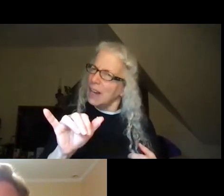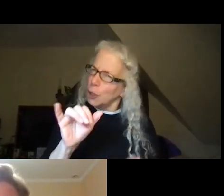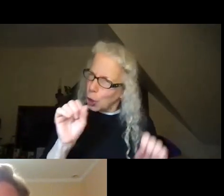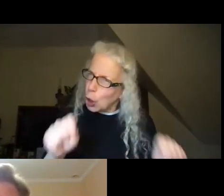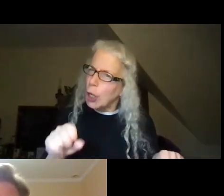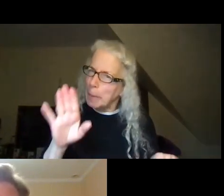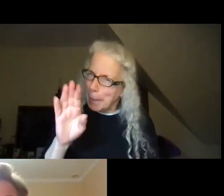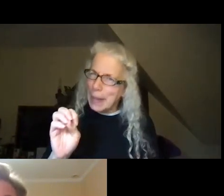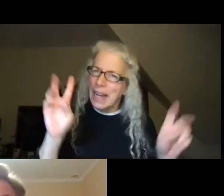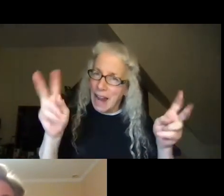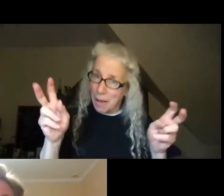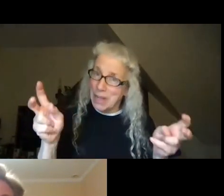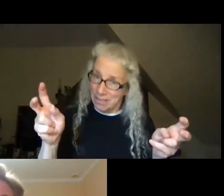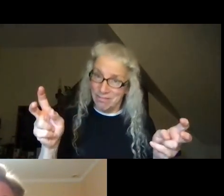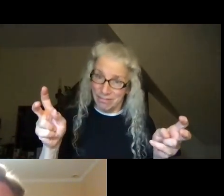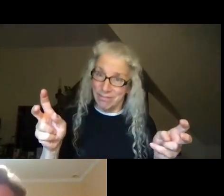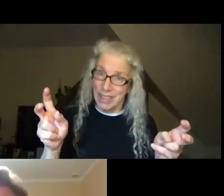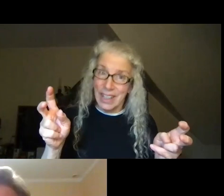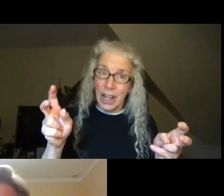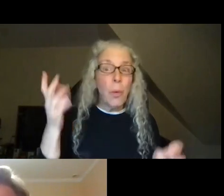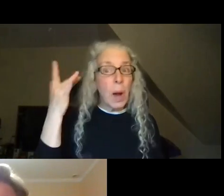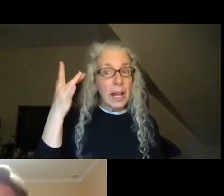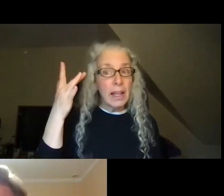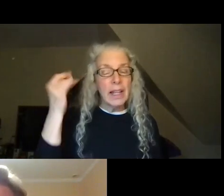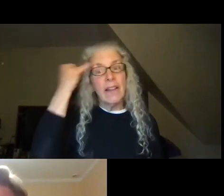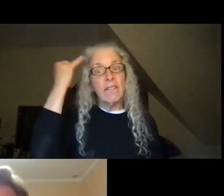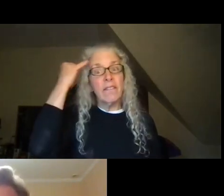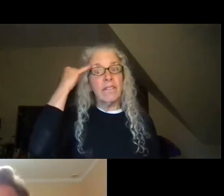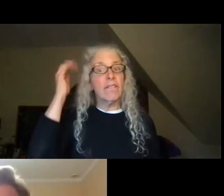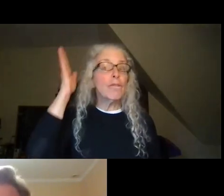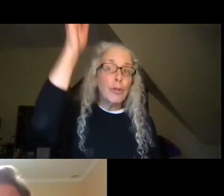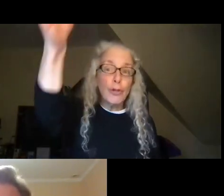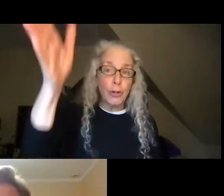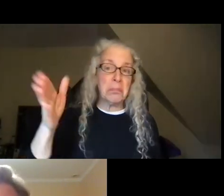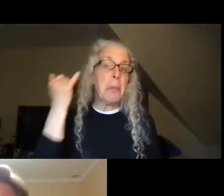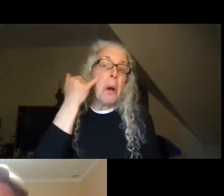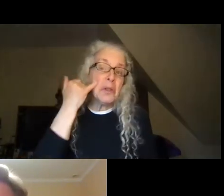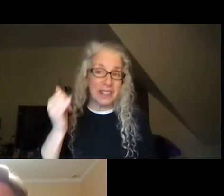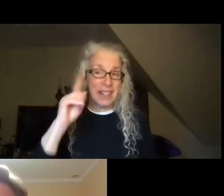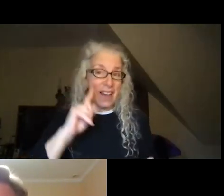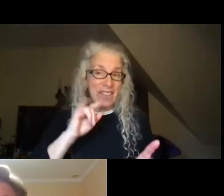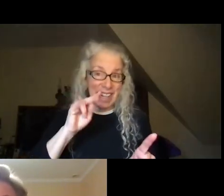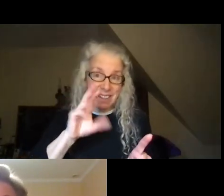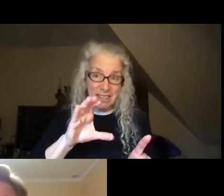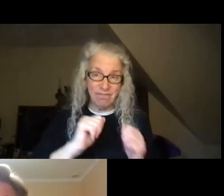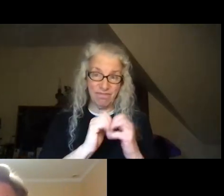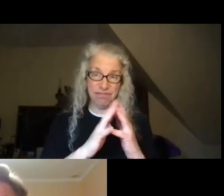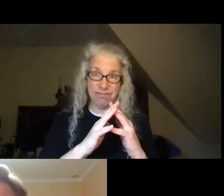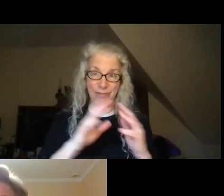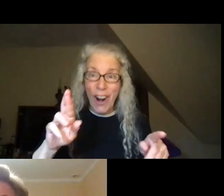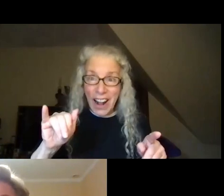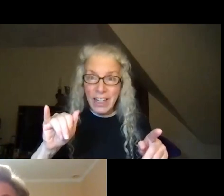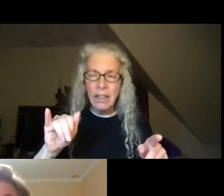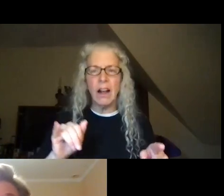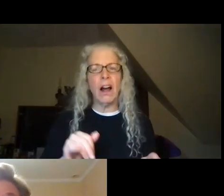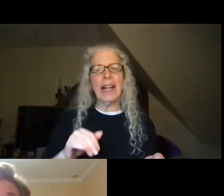topic issue, because within a future Rhode Island Deaf Inc., you'd have independent living skills, you would have advocacy,